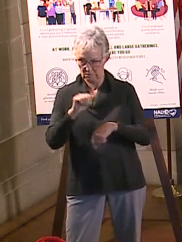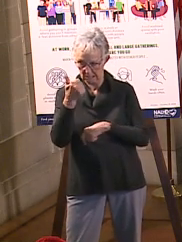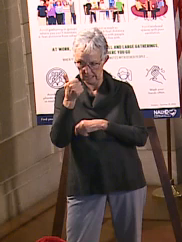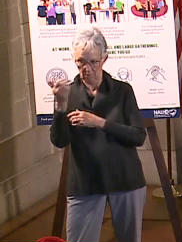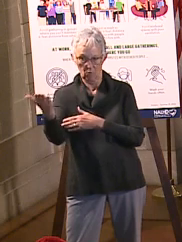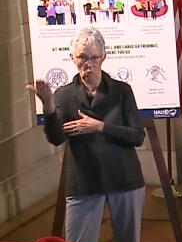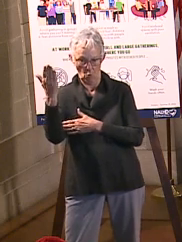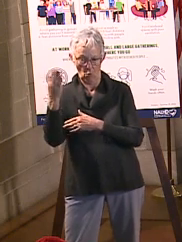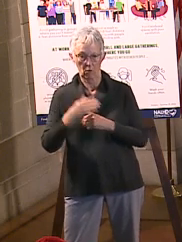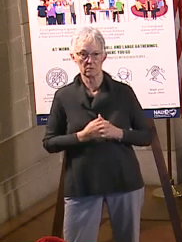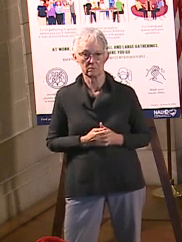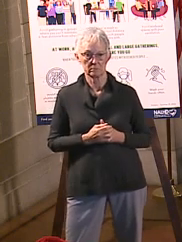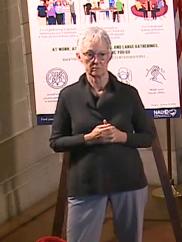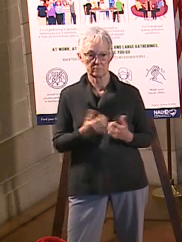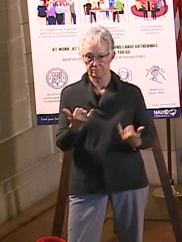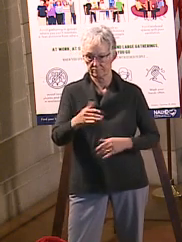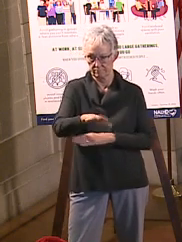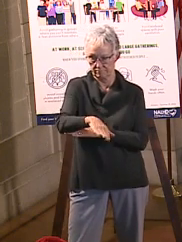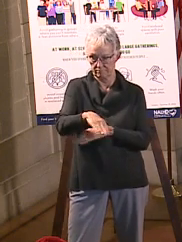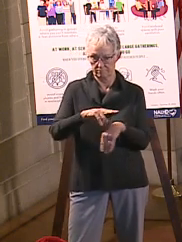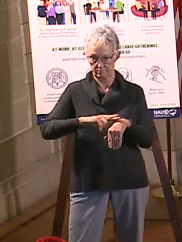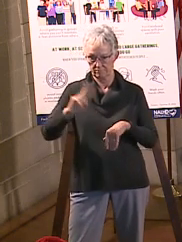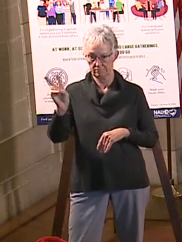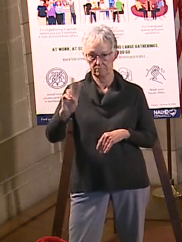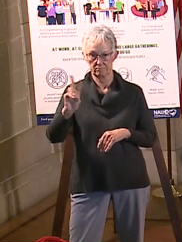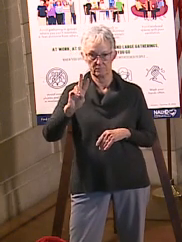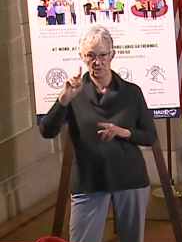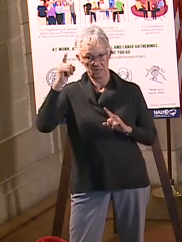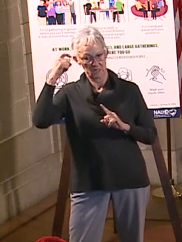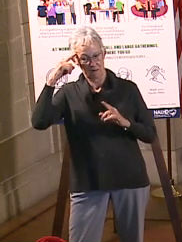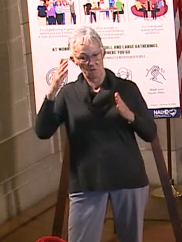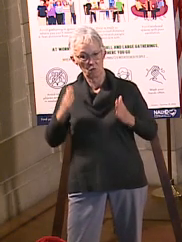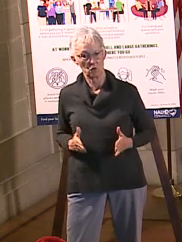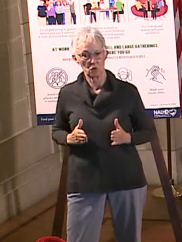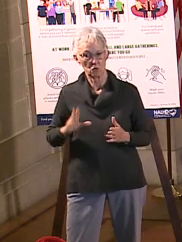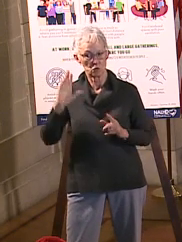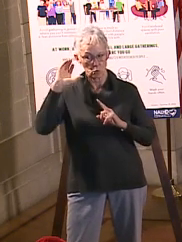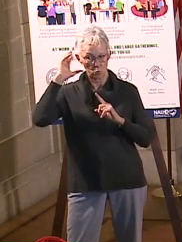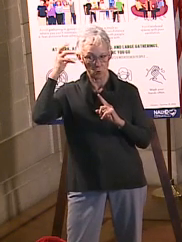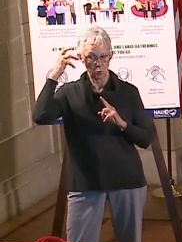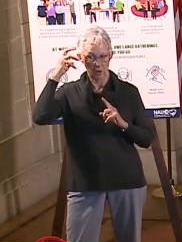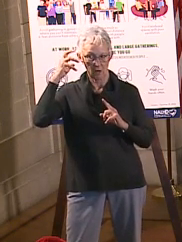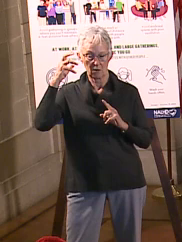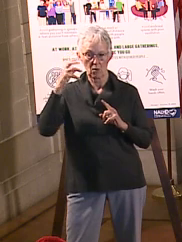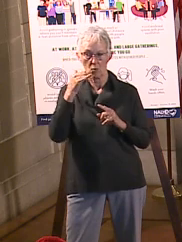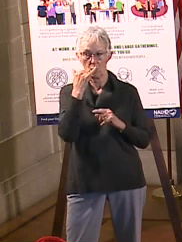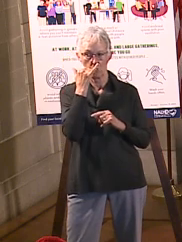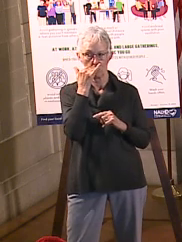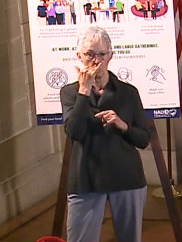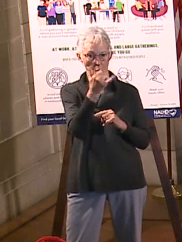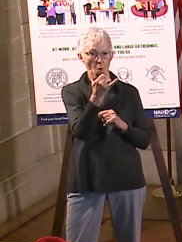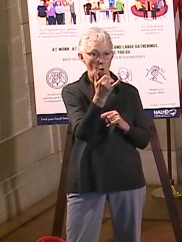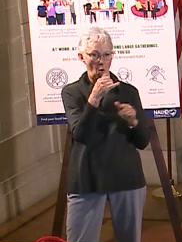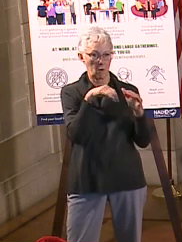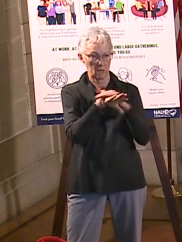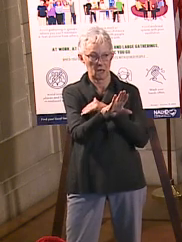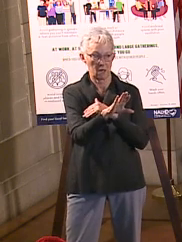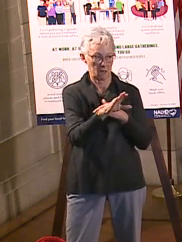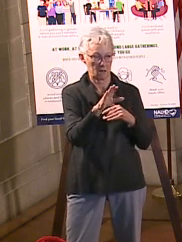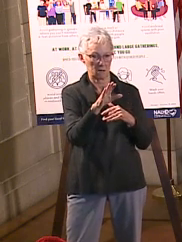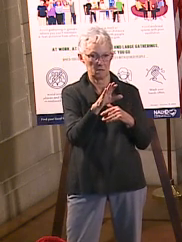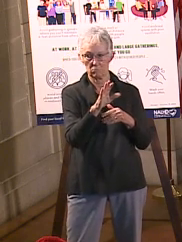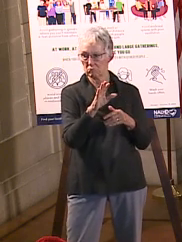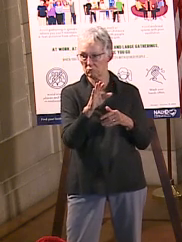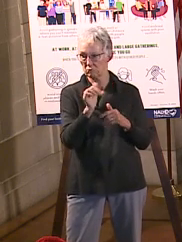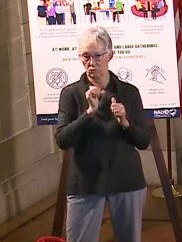Also today at 2 p.m. Central Time is the Governor's Radio Call-In Show that we have every month. It's the longest running radio call-in